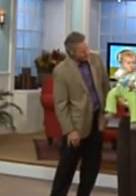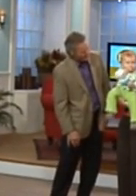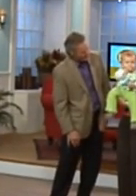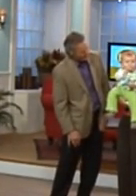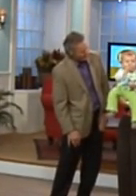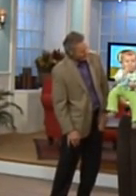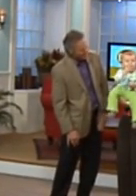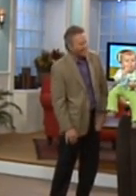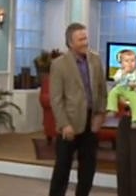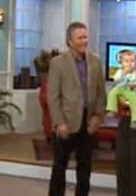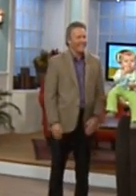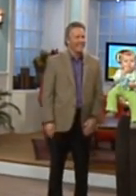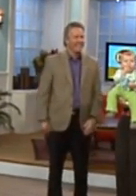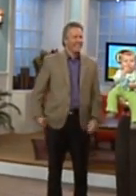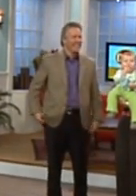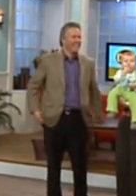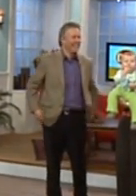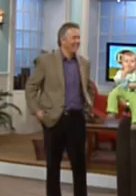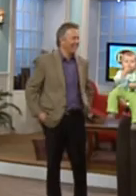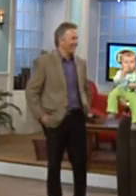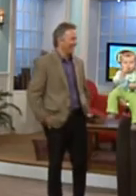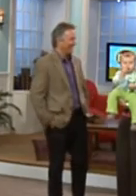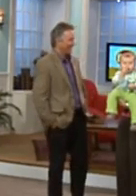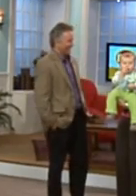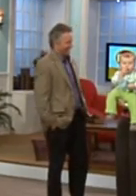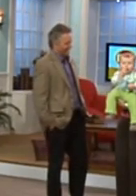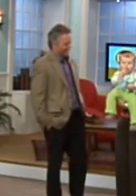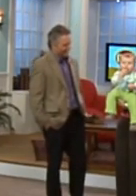Bye-bye. Bye-bye.-bye.